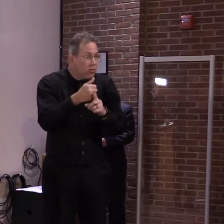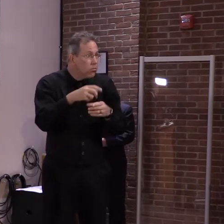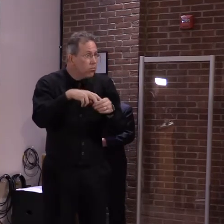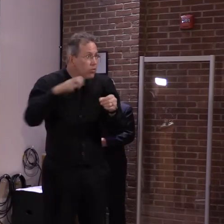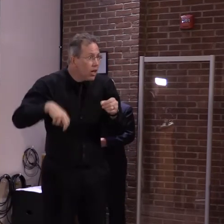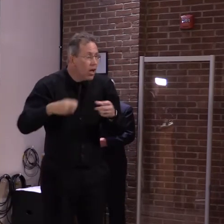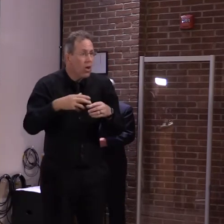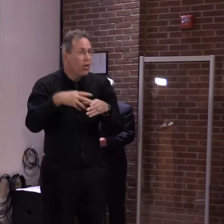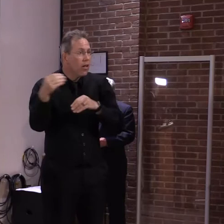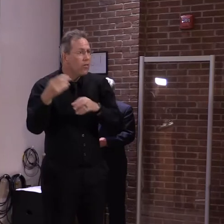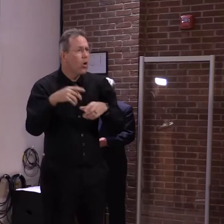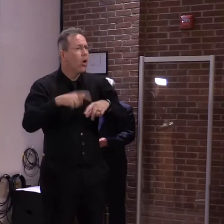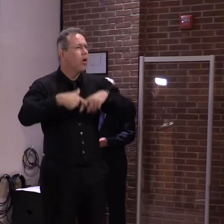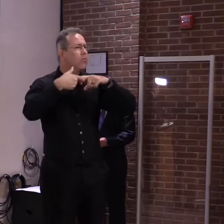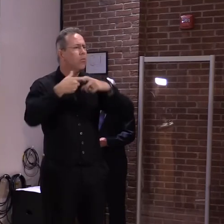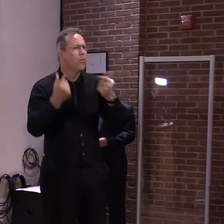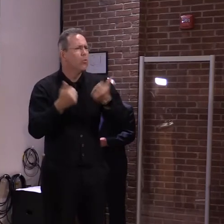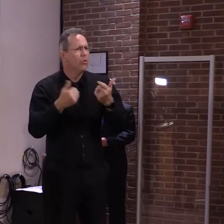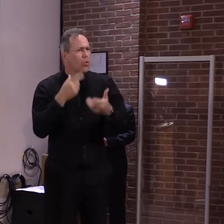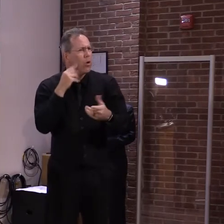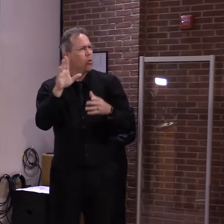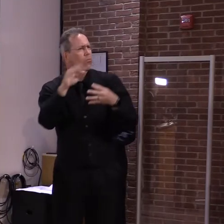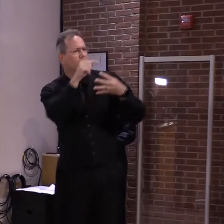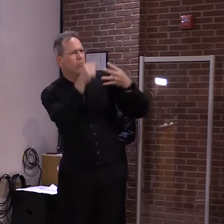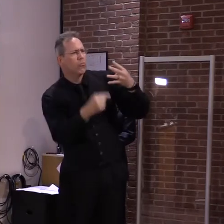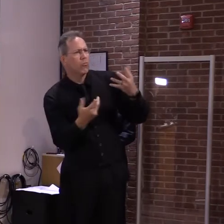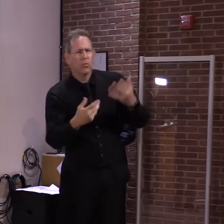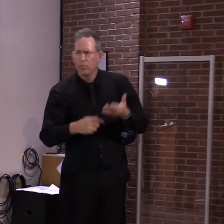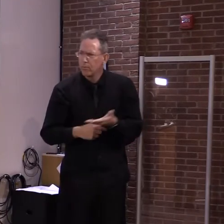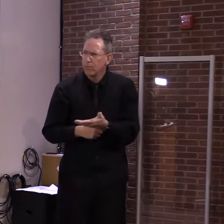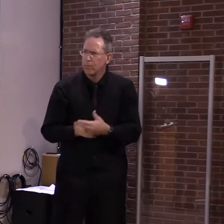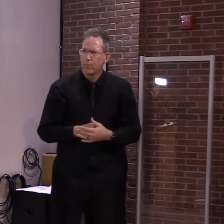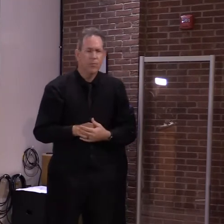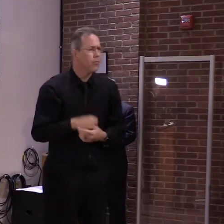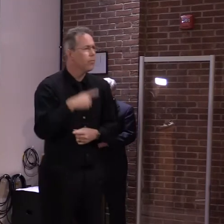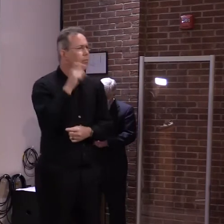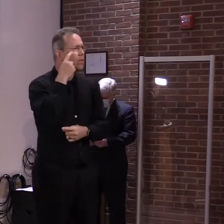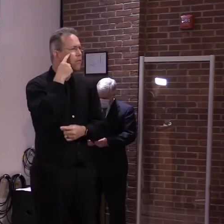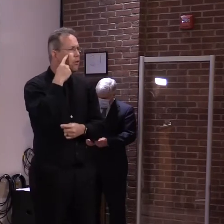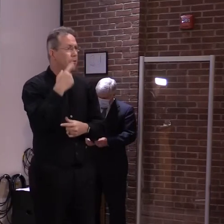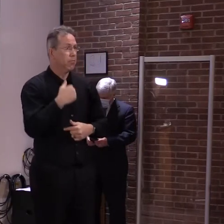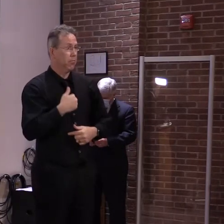that. Perhaps Commissioner Sherling does or could get that information for you.